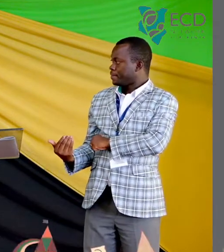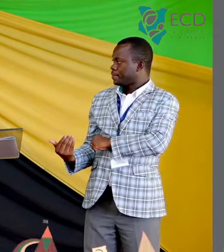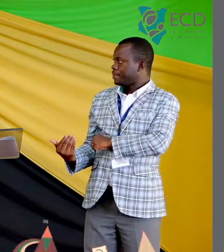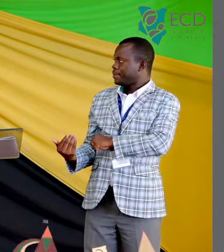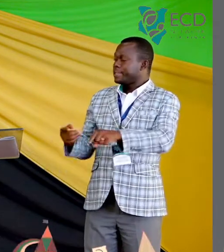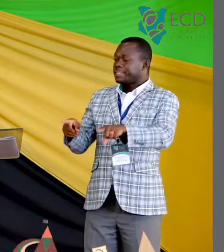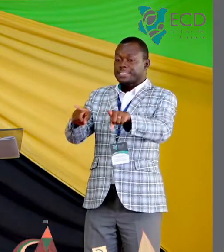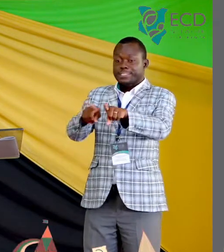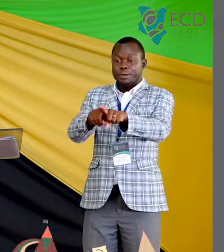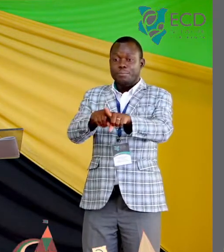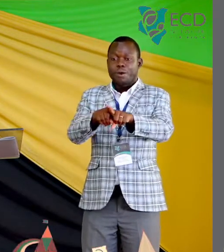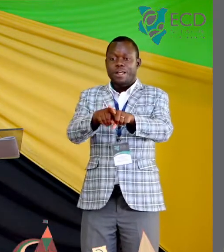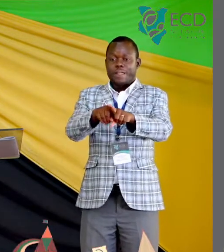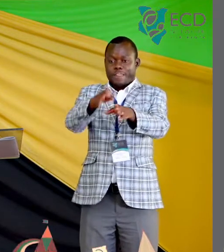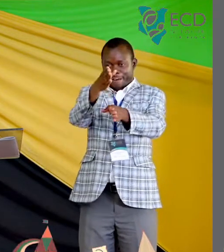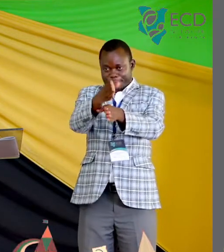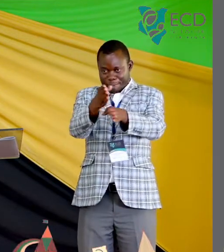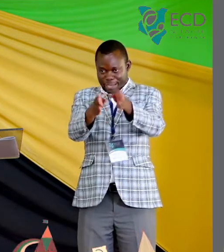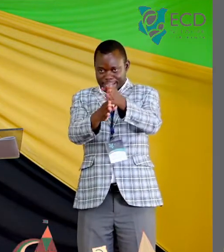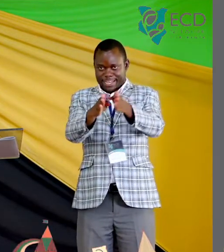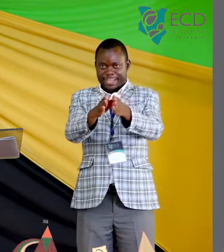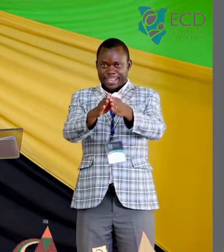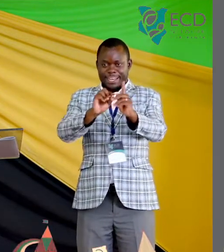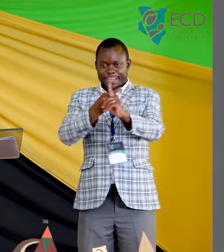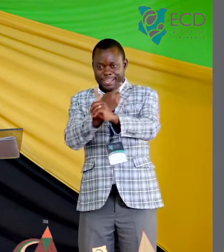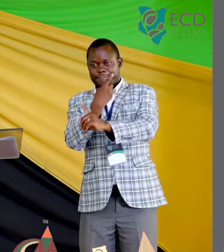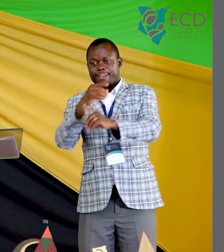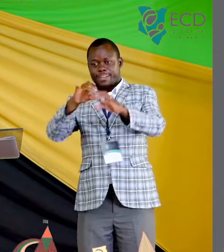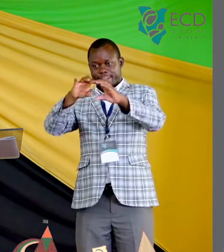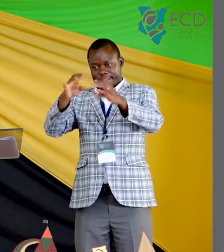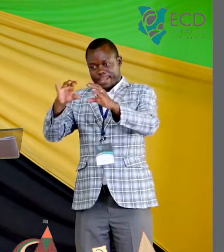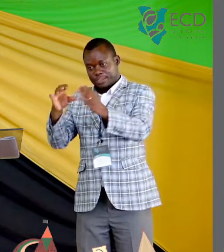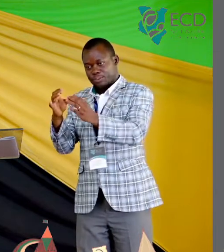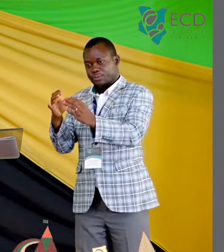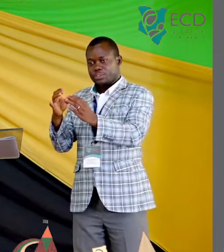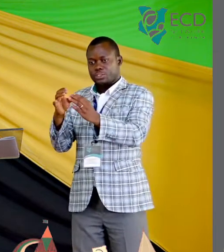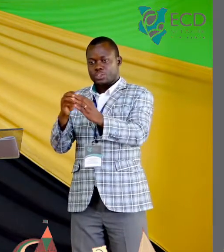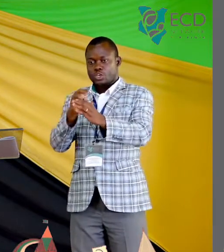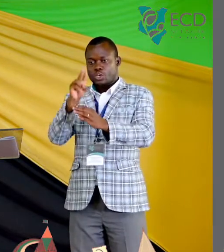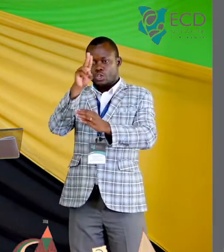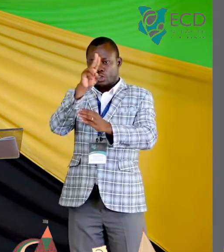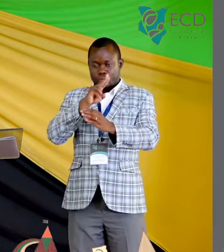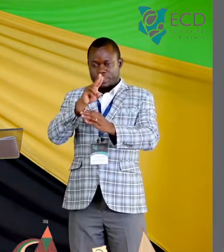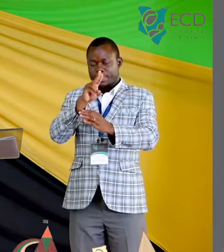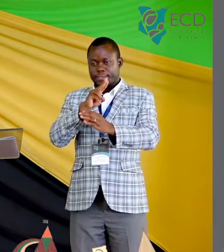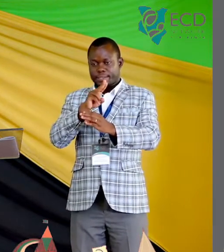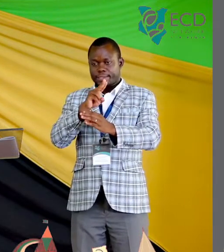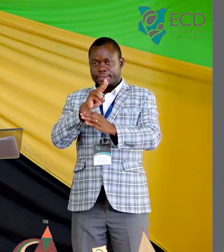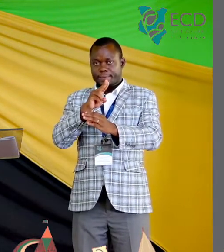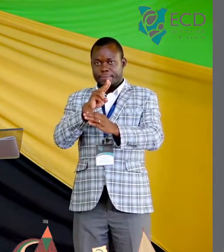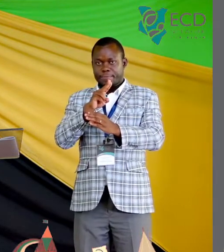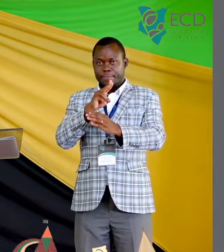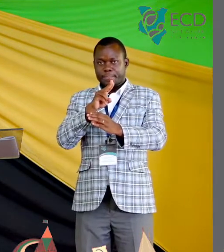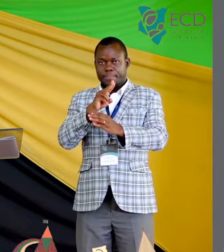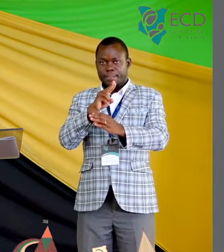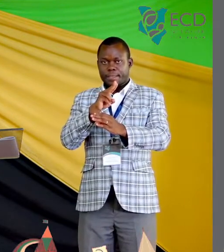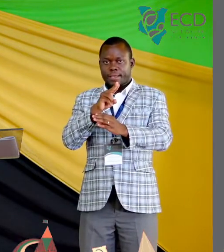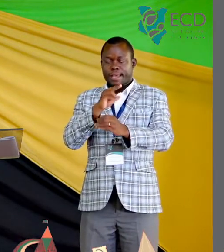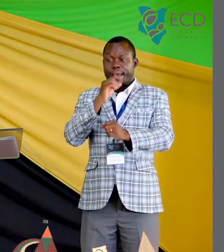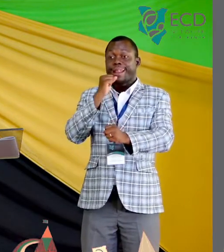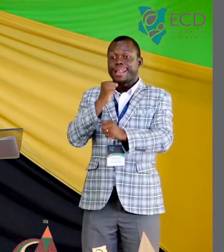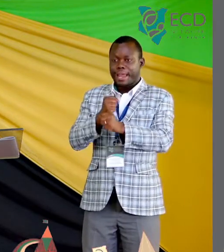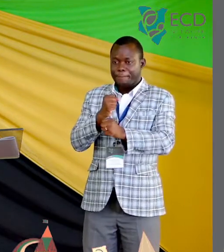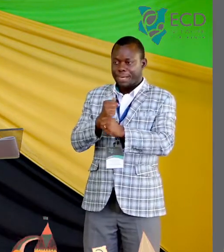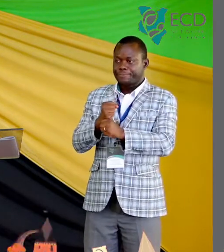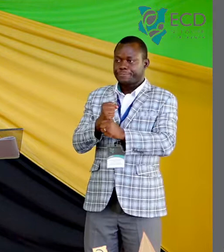We've also constructed a number of ECD classrooms through labor-based. We tried the